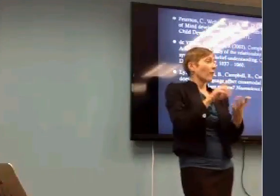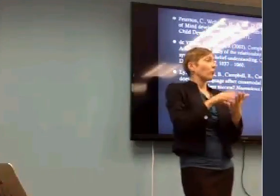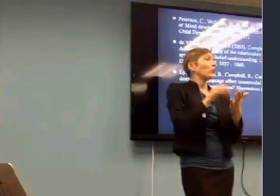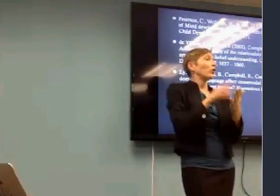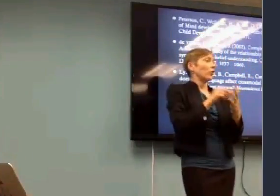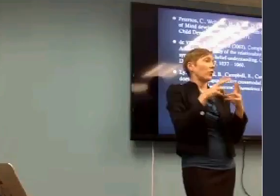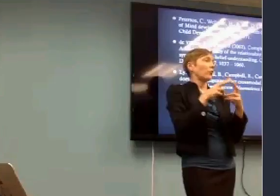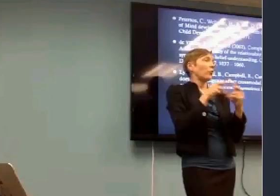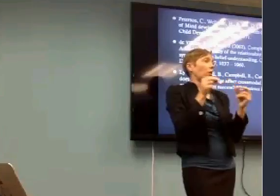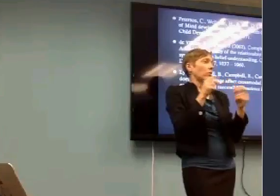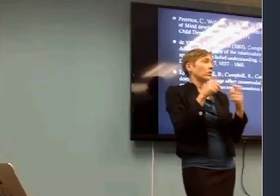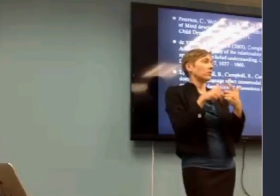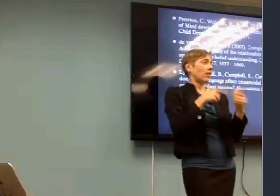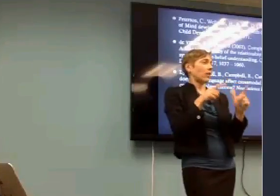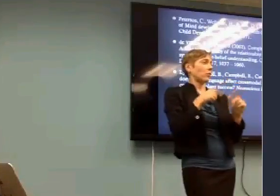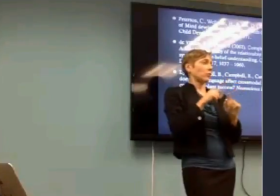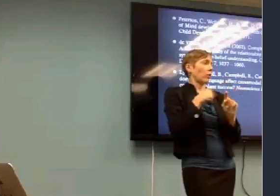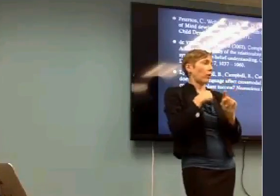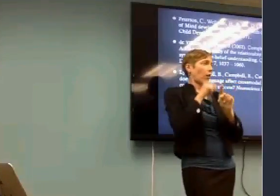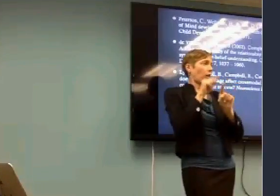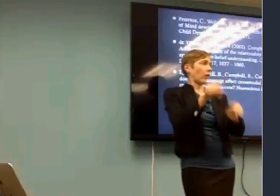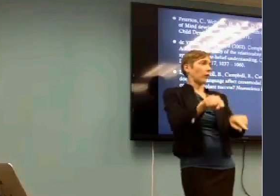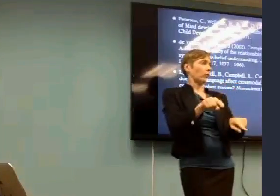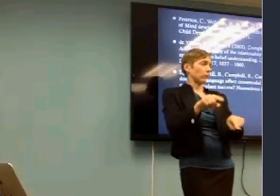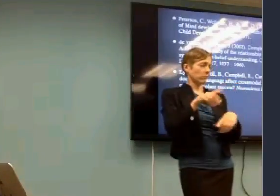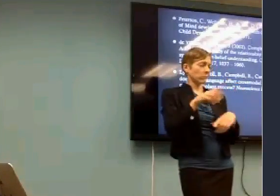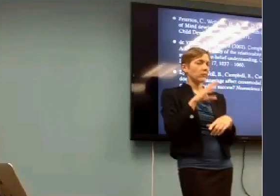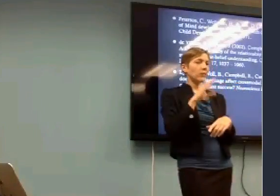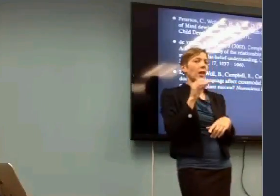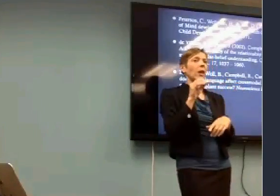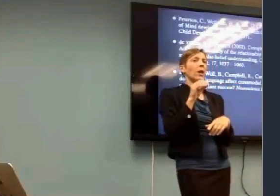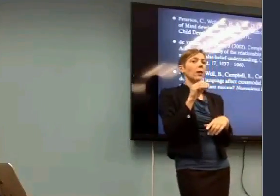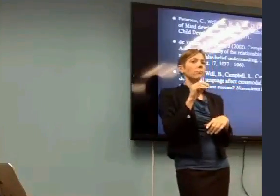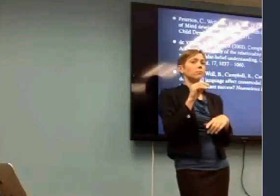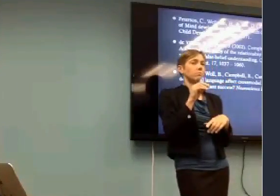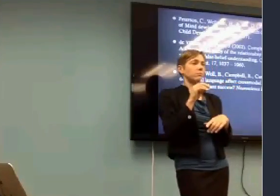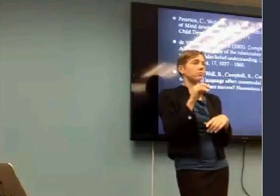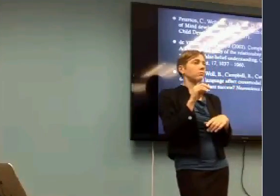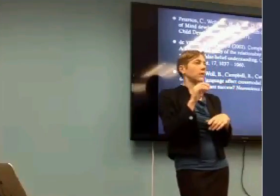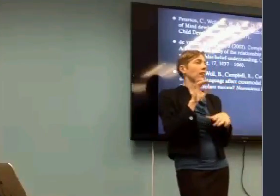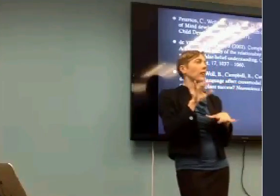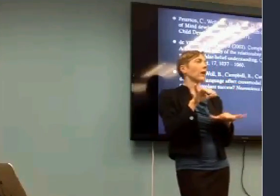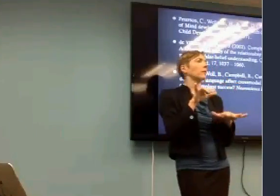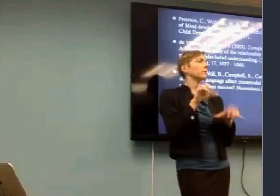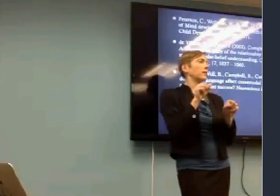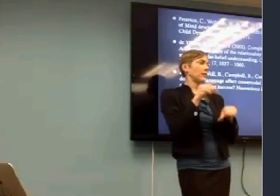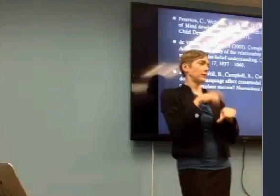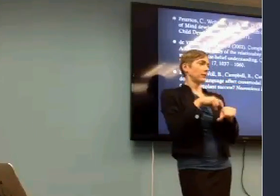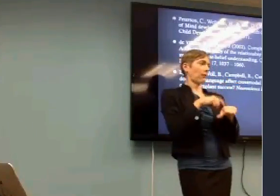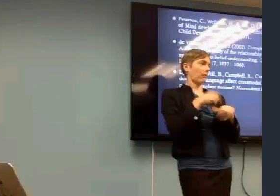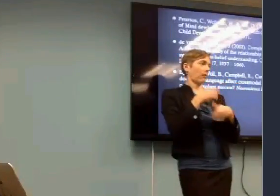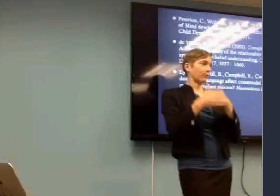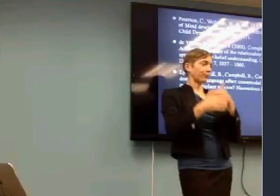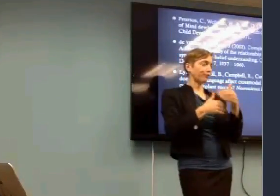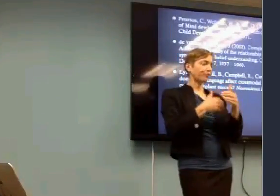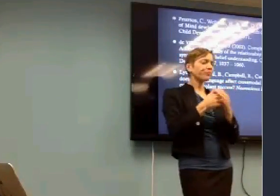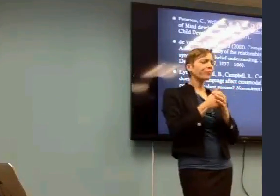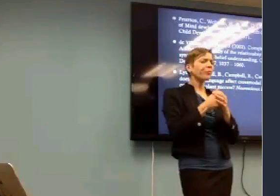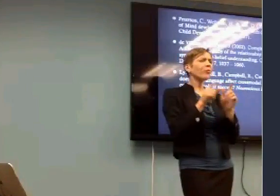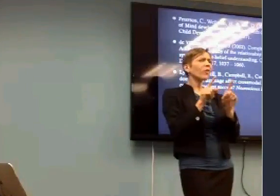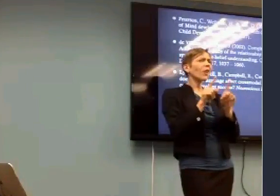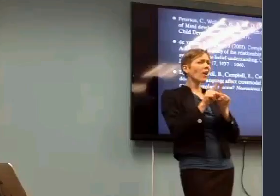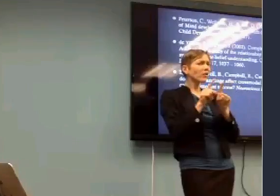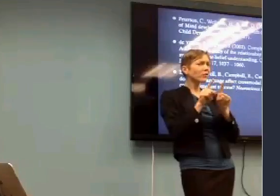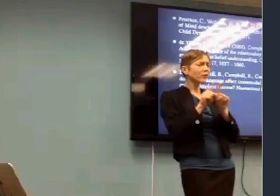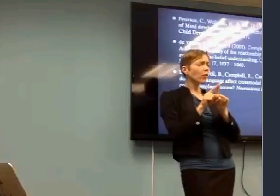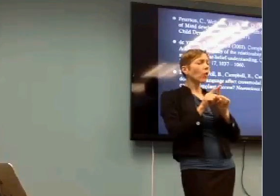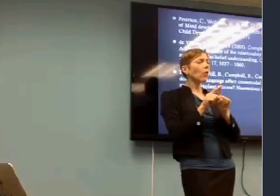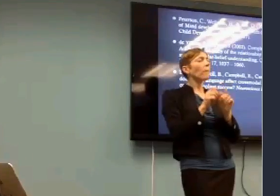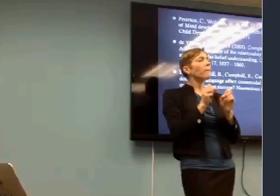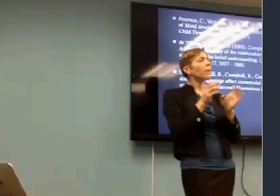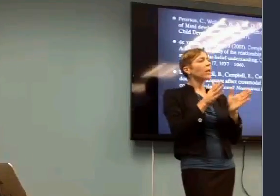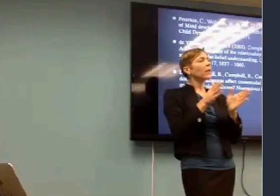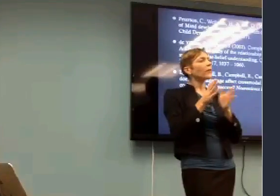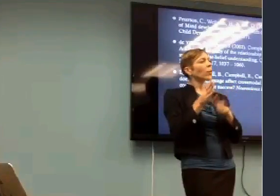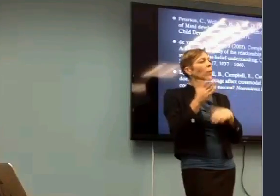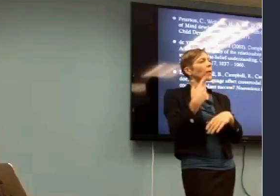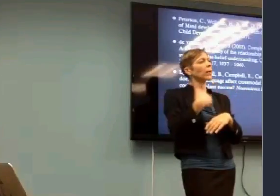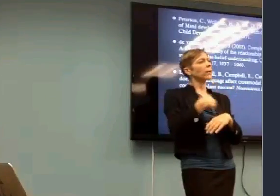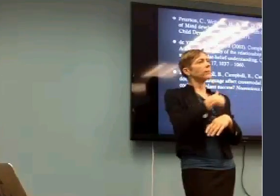Yes, it means that I do have to learn sign language, Nicaraguan Sign Language, and I did learn some Nicaraguan, and it is a learning process.